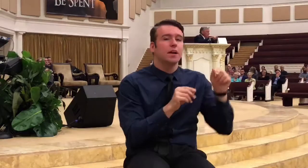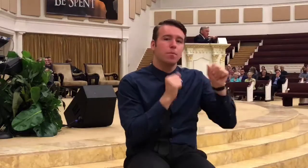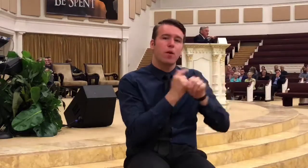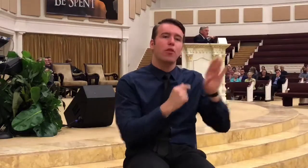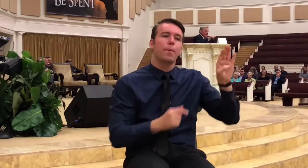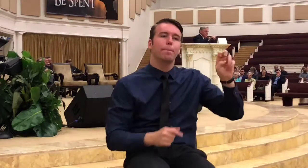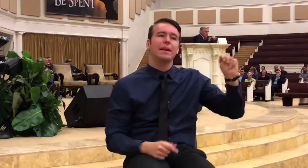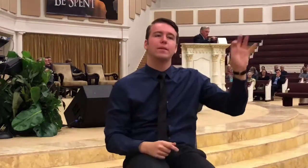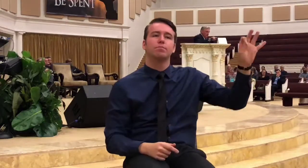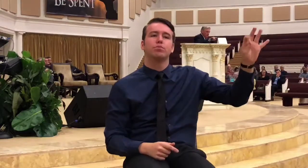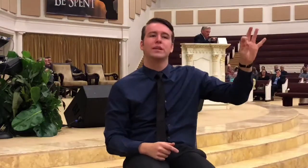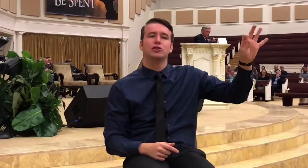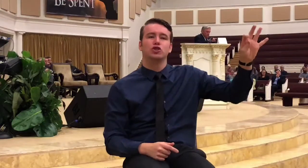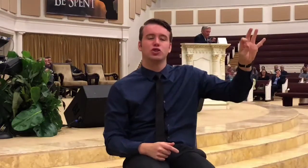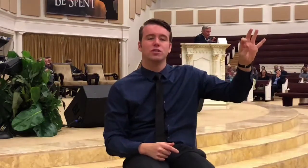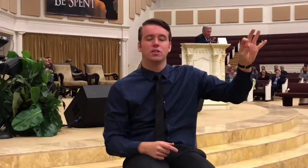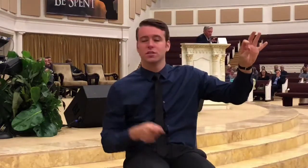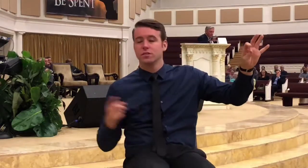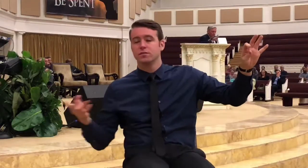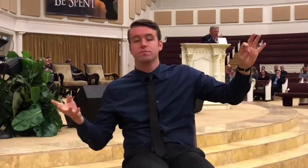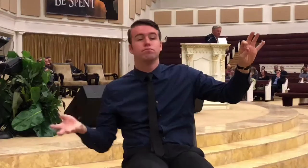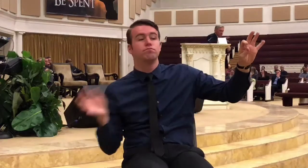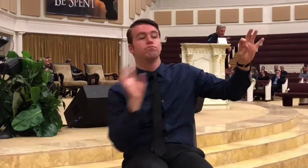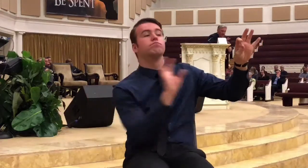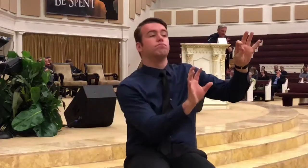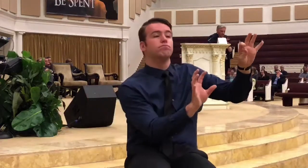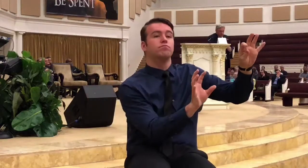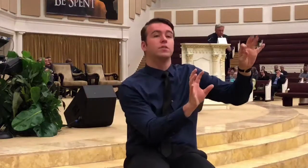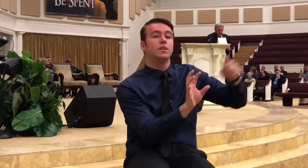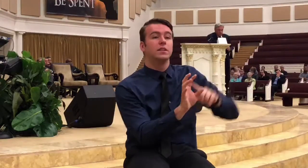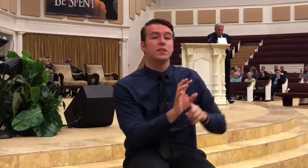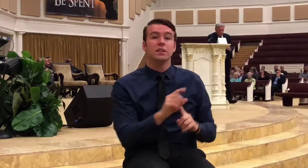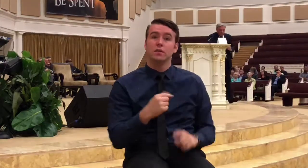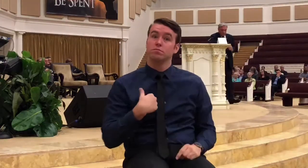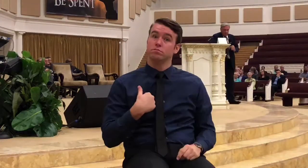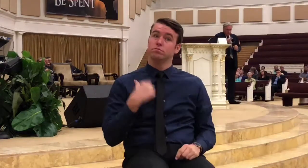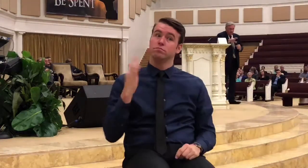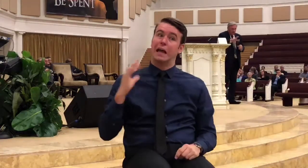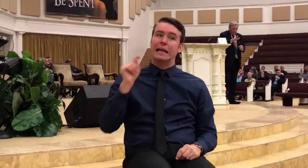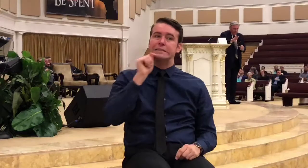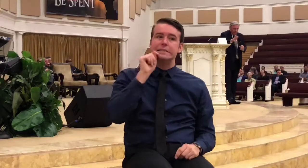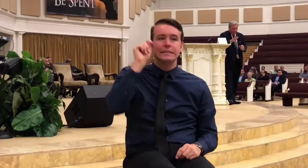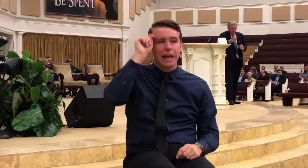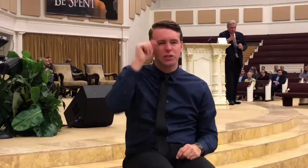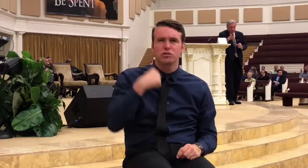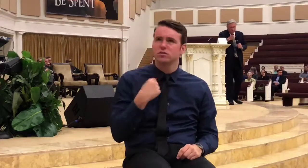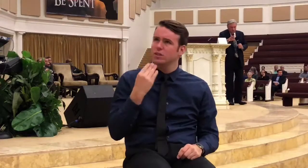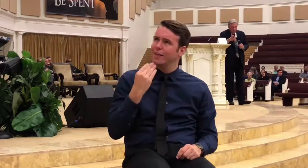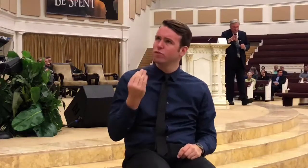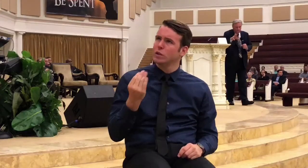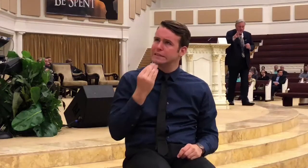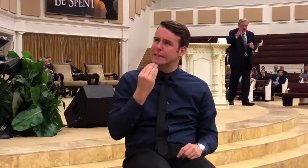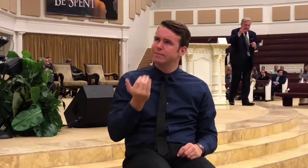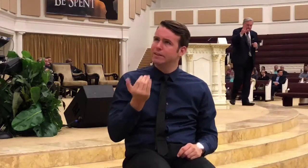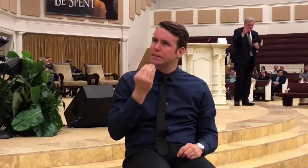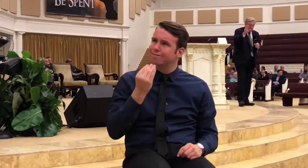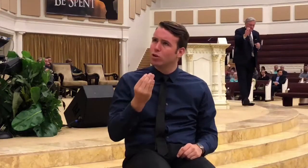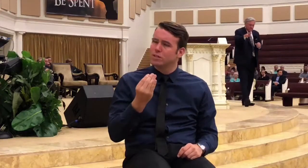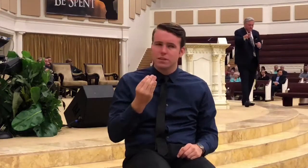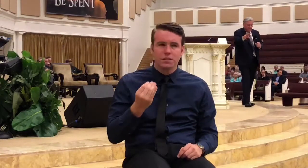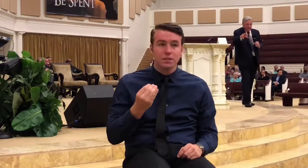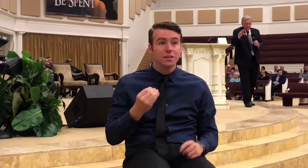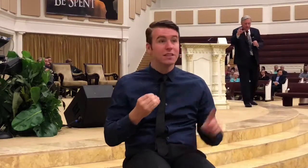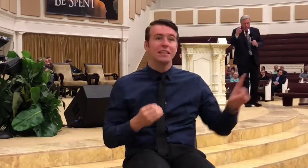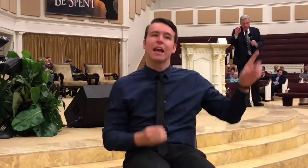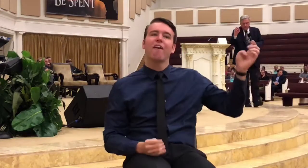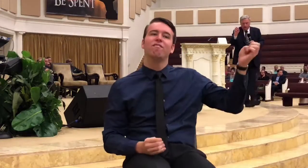Bean, was holding in another service. And I was just a teenager, 14, 15 years old, and at the time he